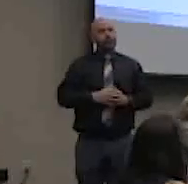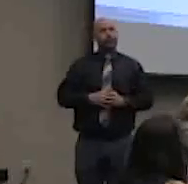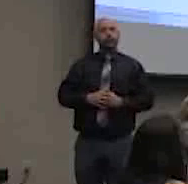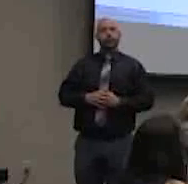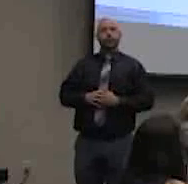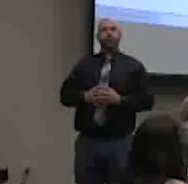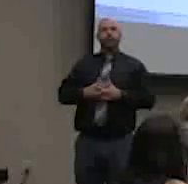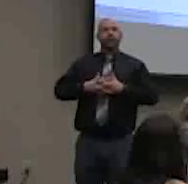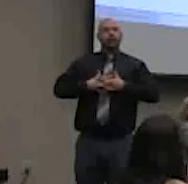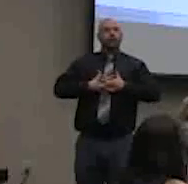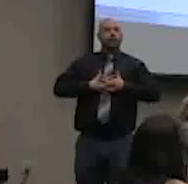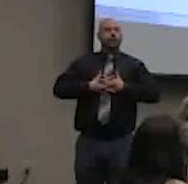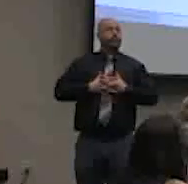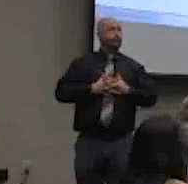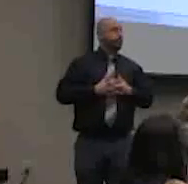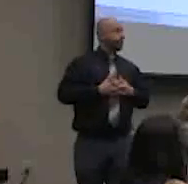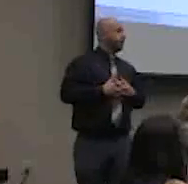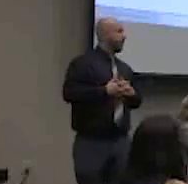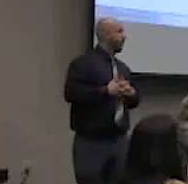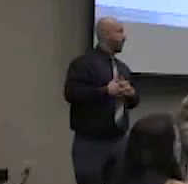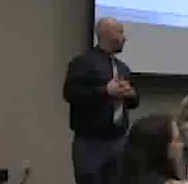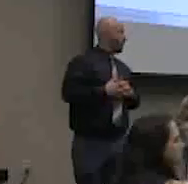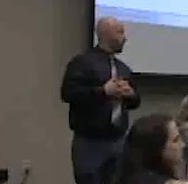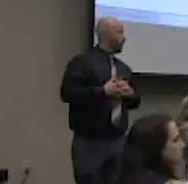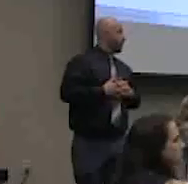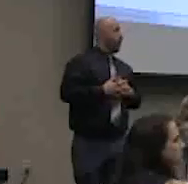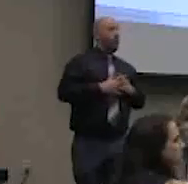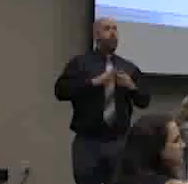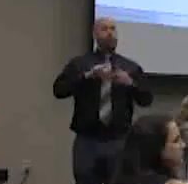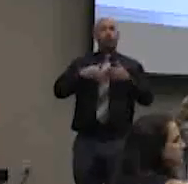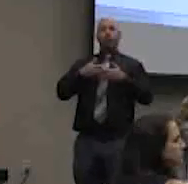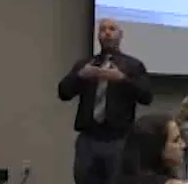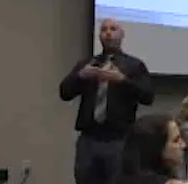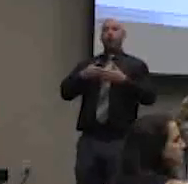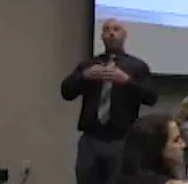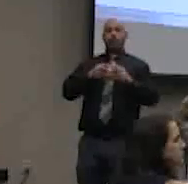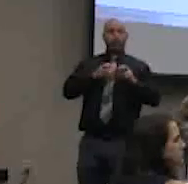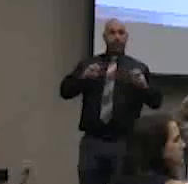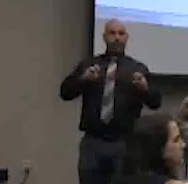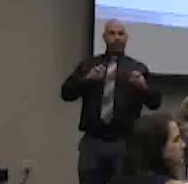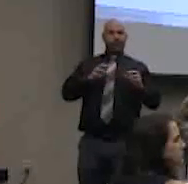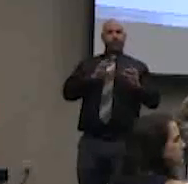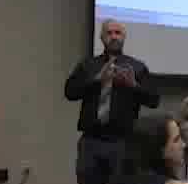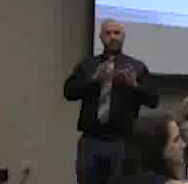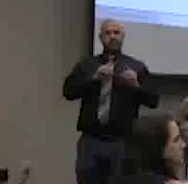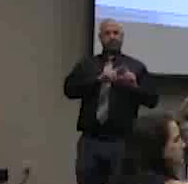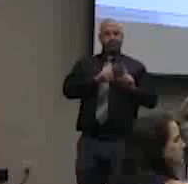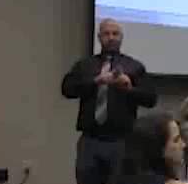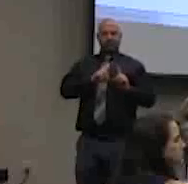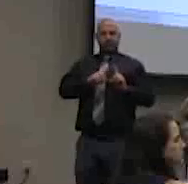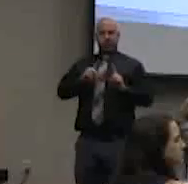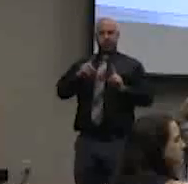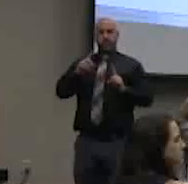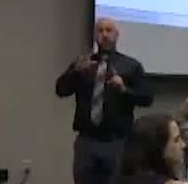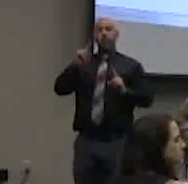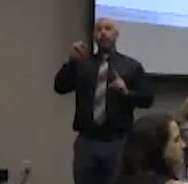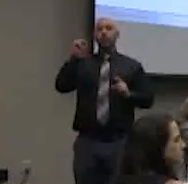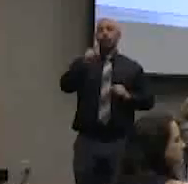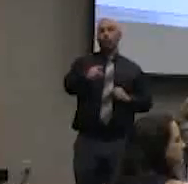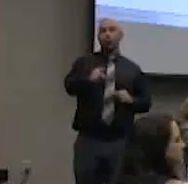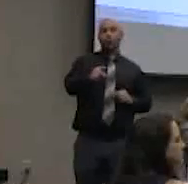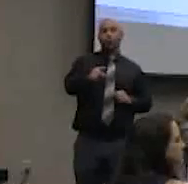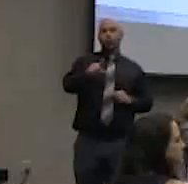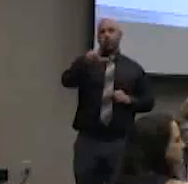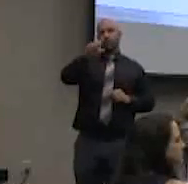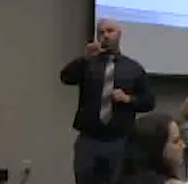all of your panelists here who are with you have spoken about various things. For you doing the work, and y'all have